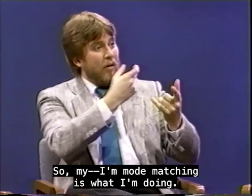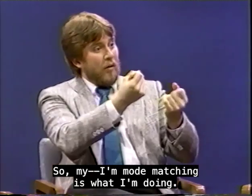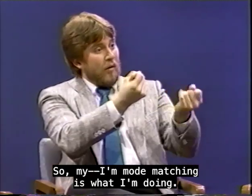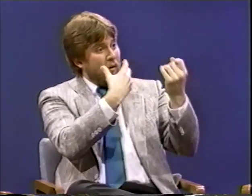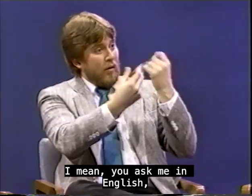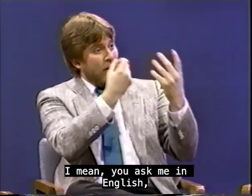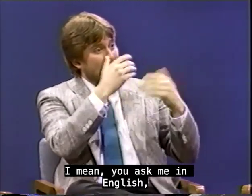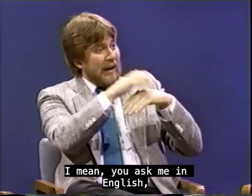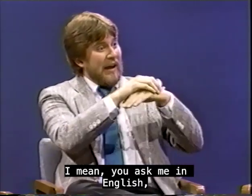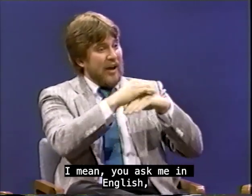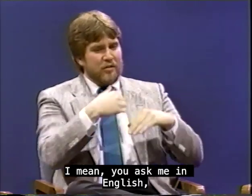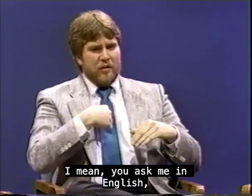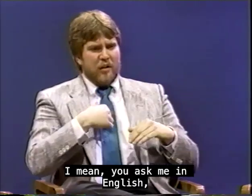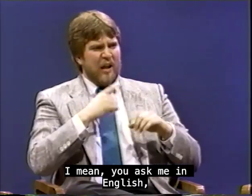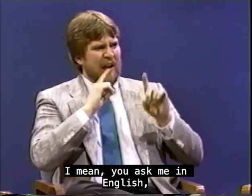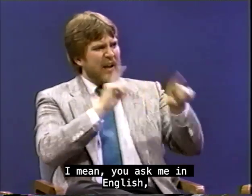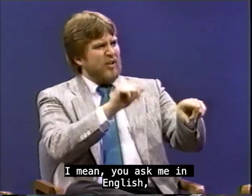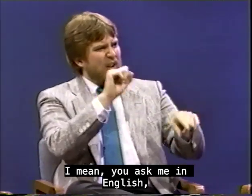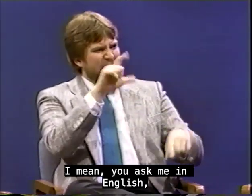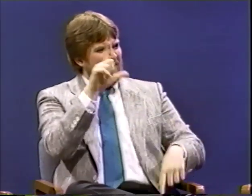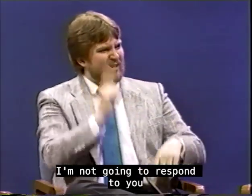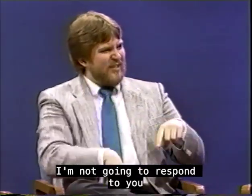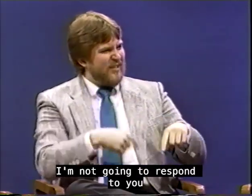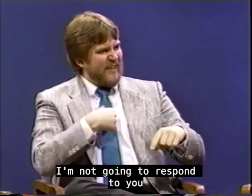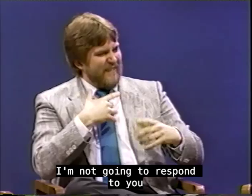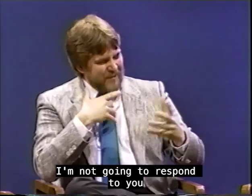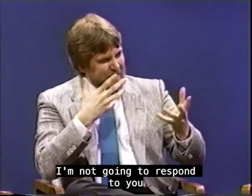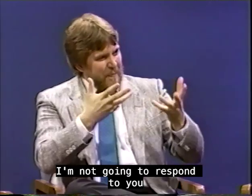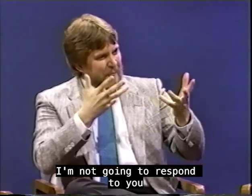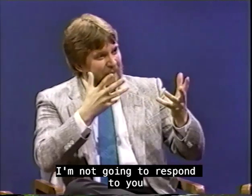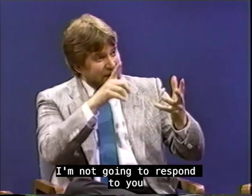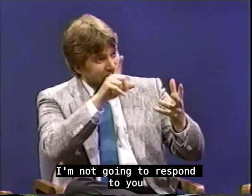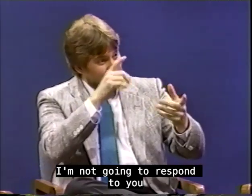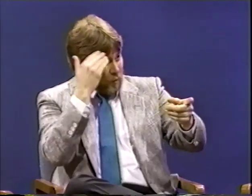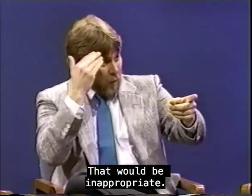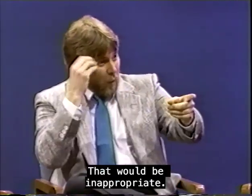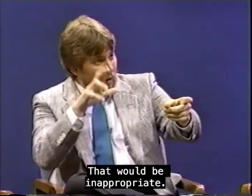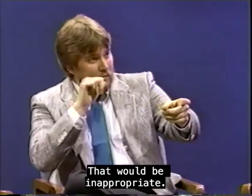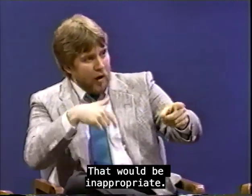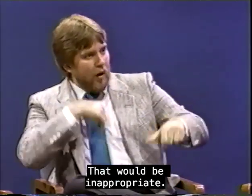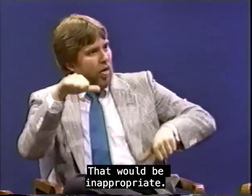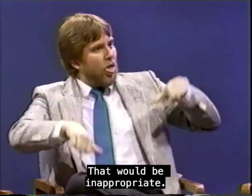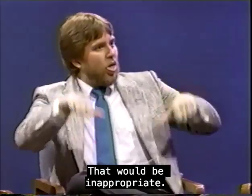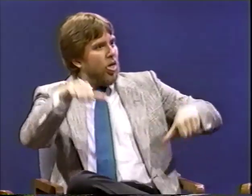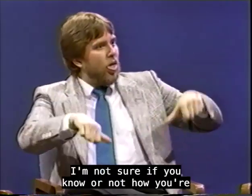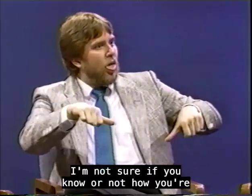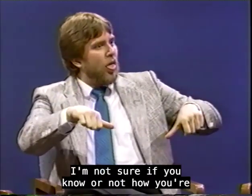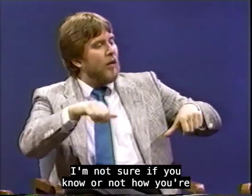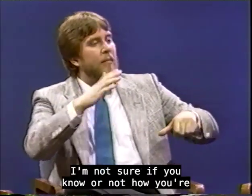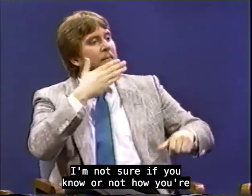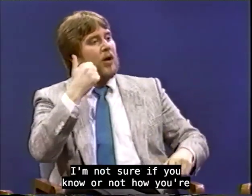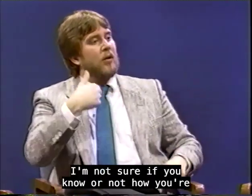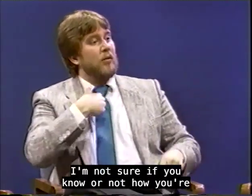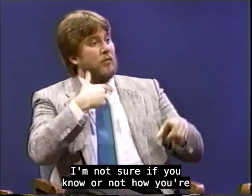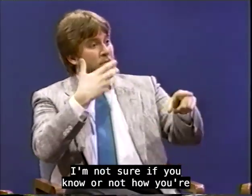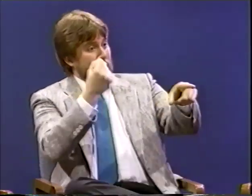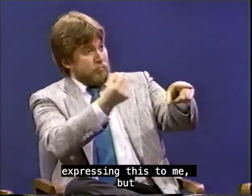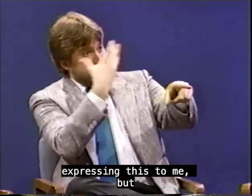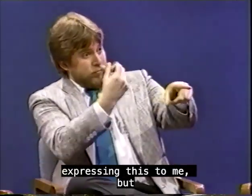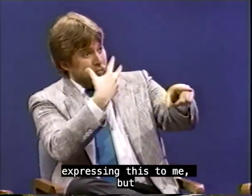doing. You asked me in English, I'm not going to respond to you in American Sign Language. That would be inappropriate. I'm not sure if you know or not how you're expressing this